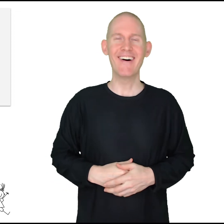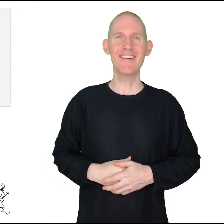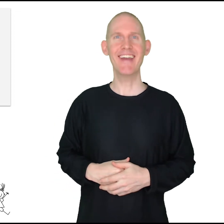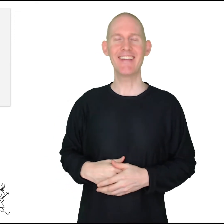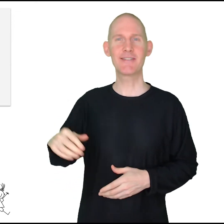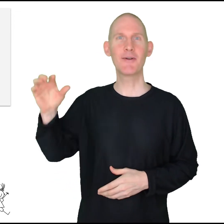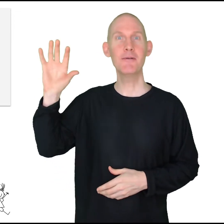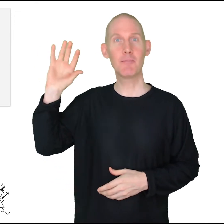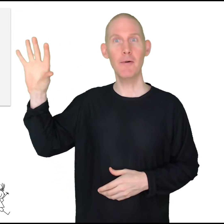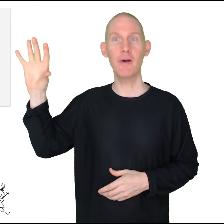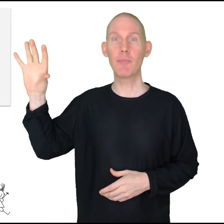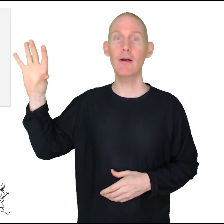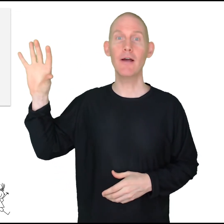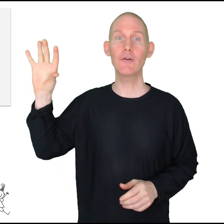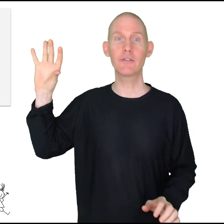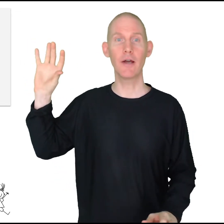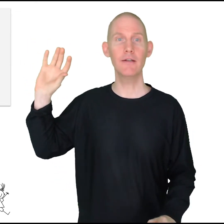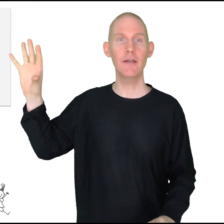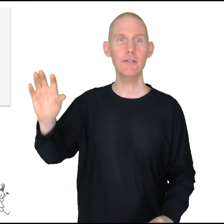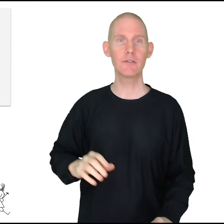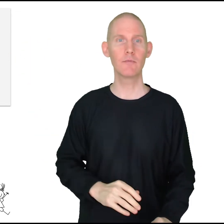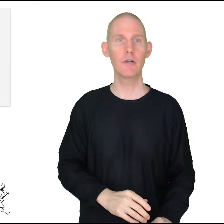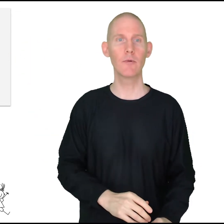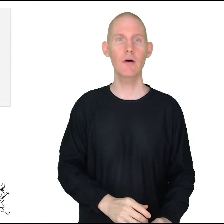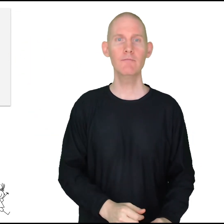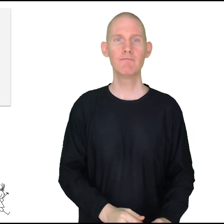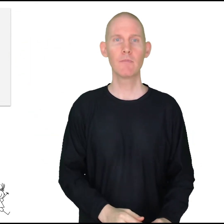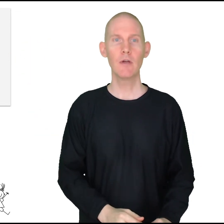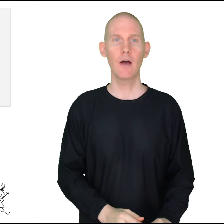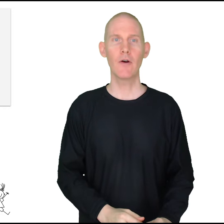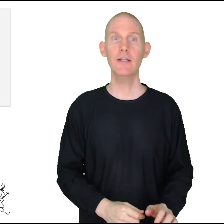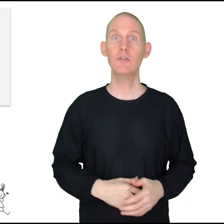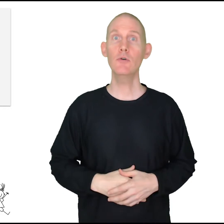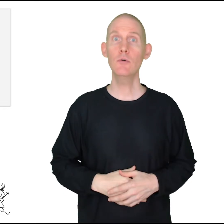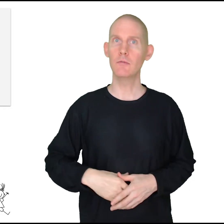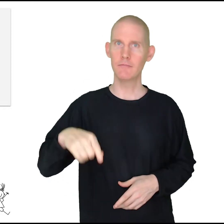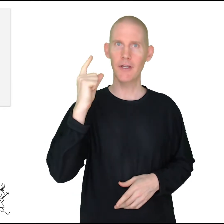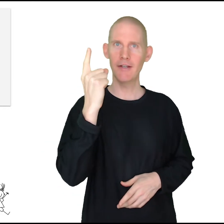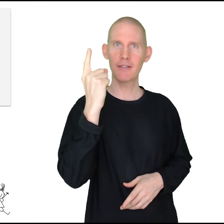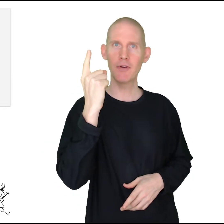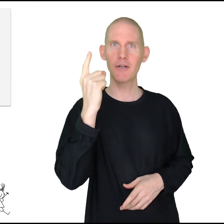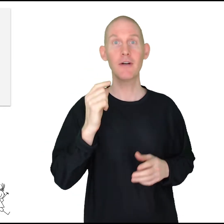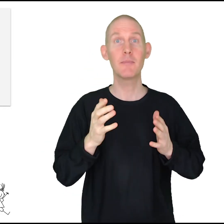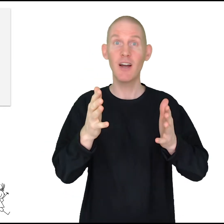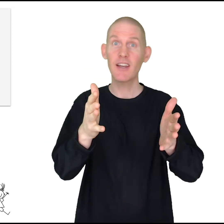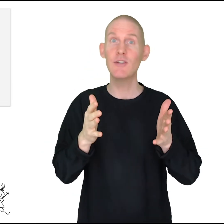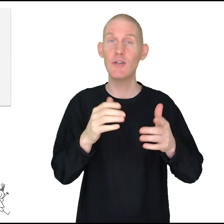Okay, let's learn part by part how to sign this. Here we go. All right, you, index finger, I'm talking to you. So